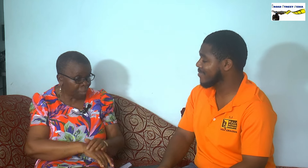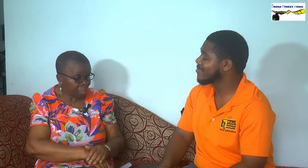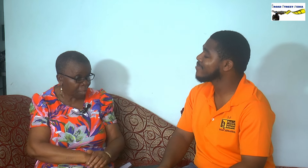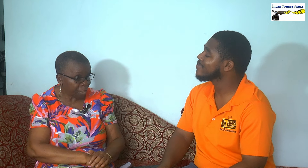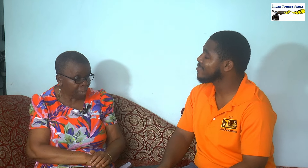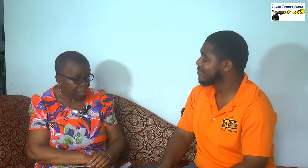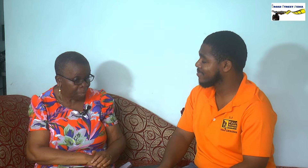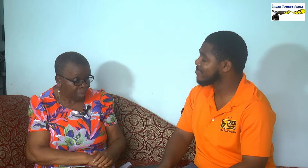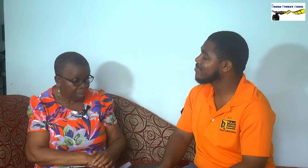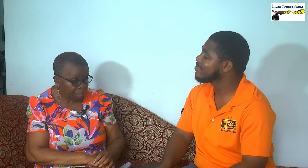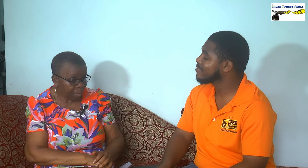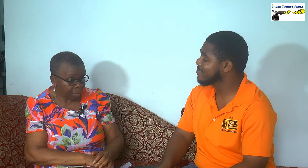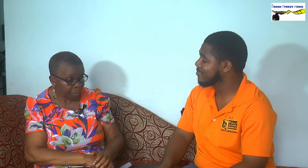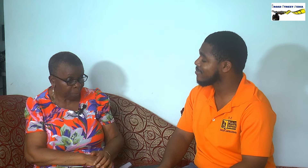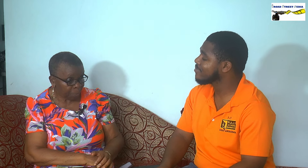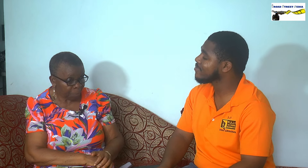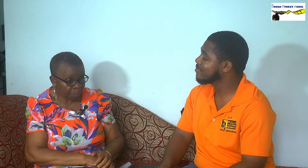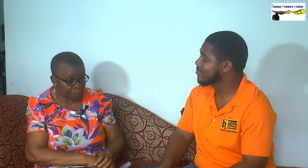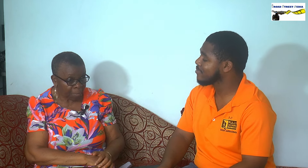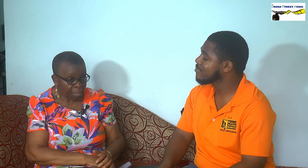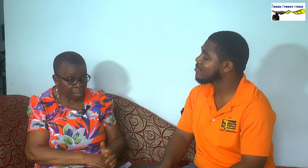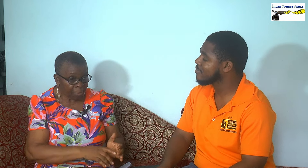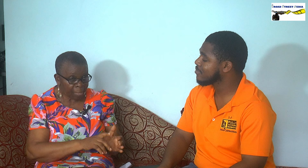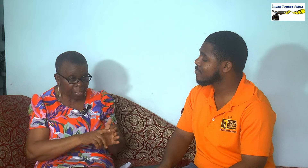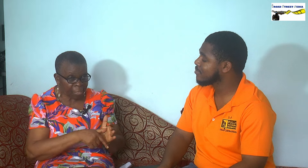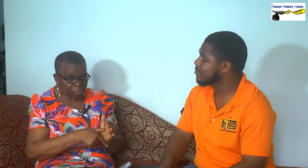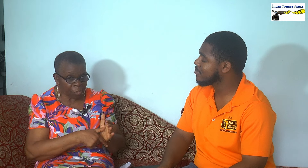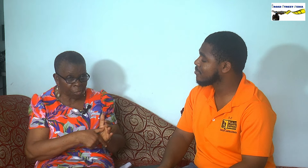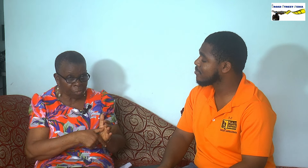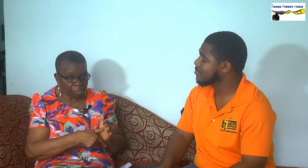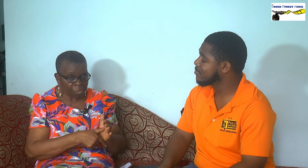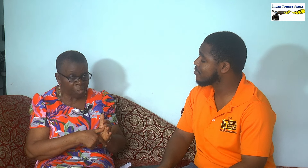went overseas, yes. And then later,